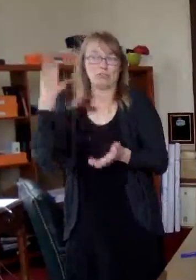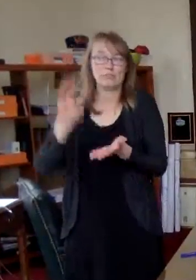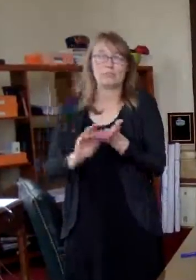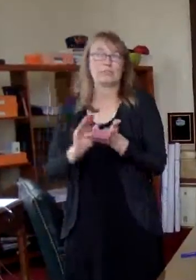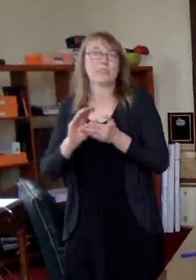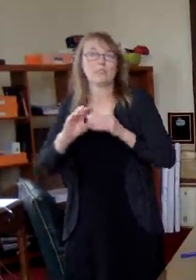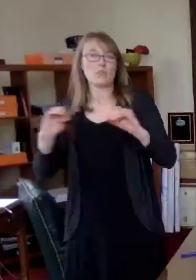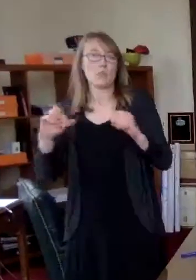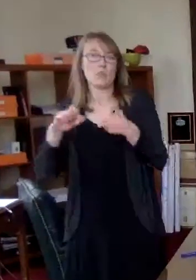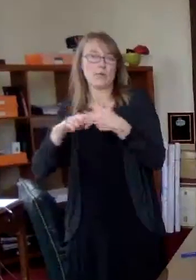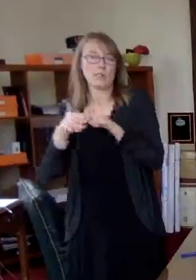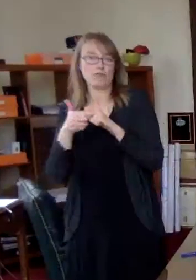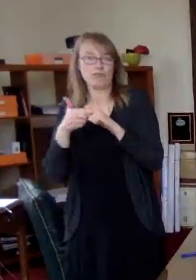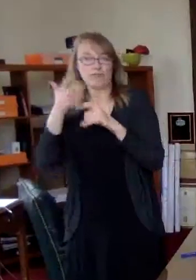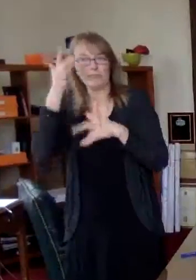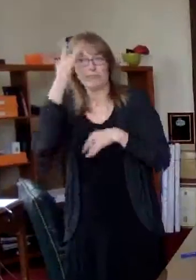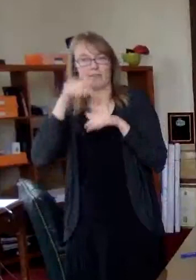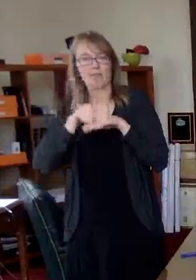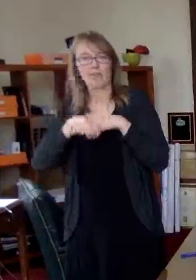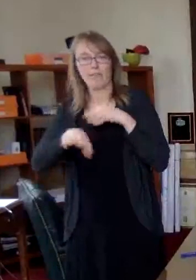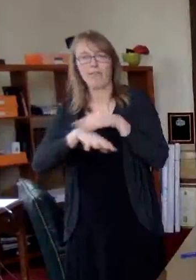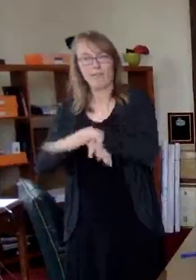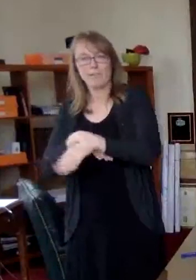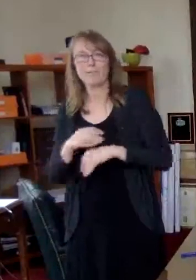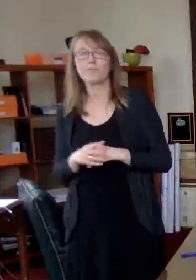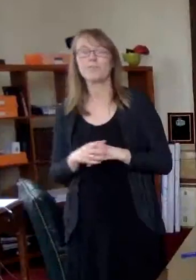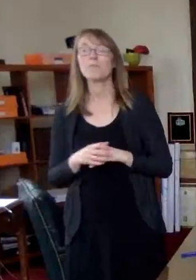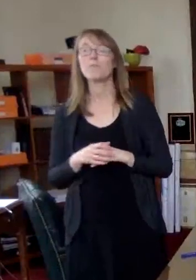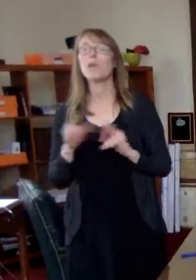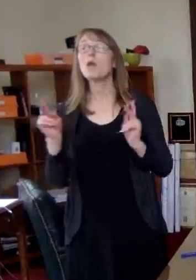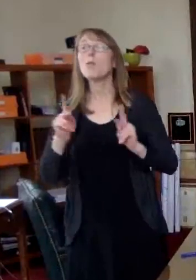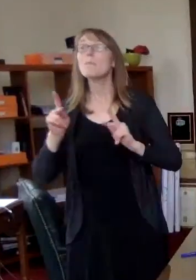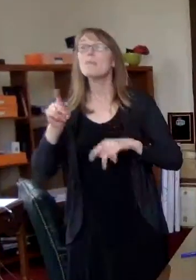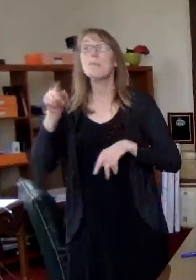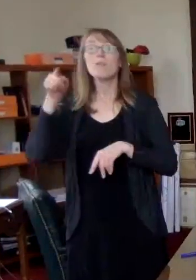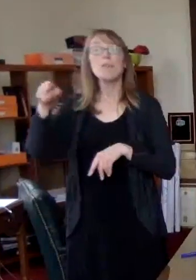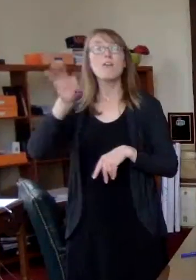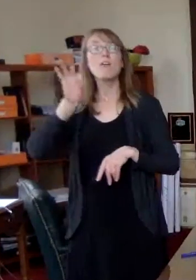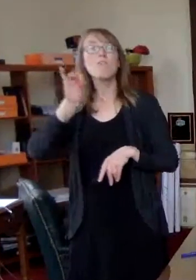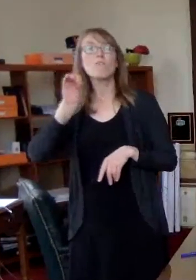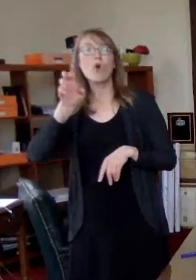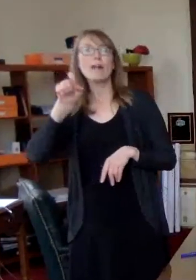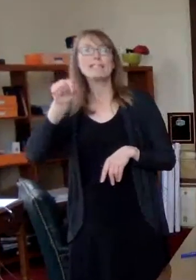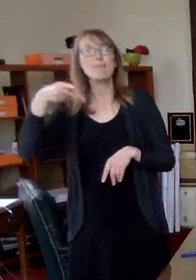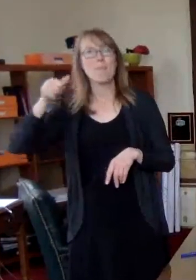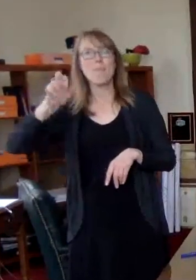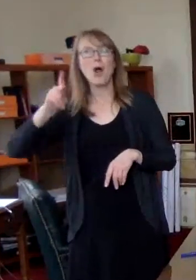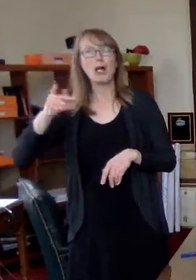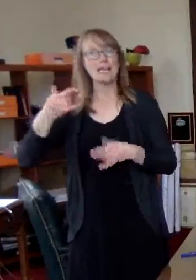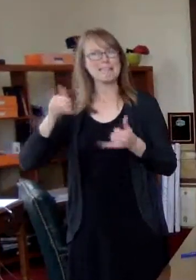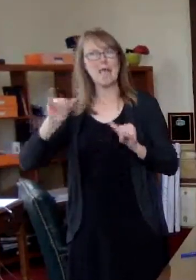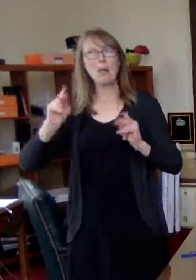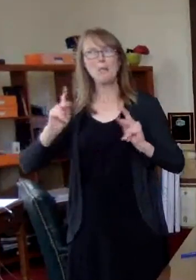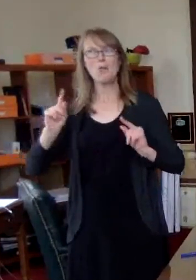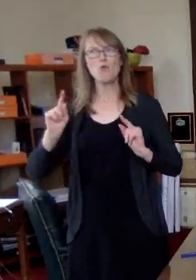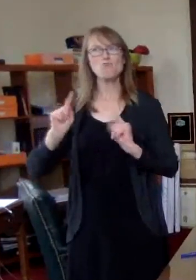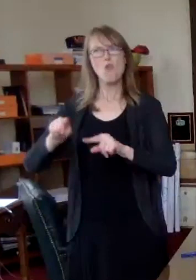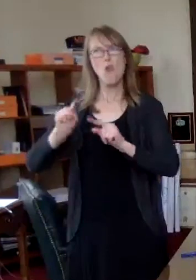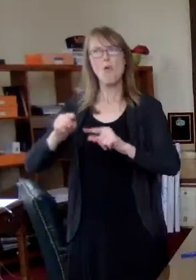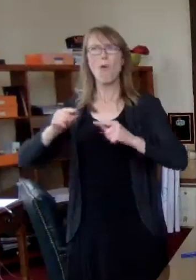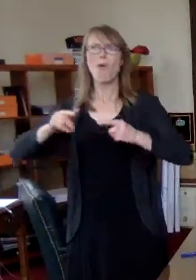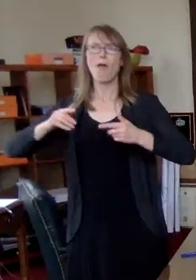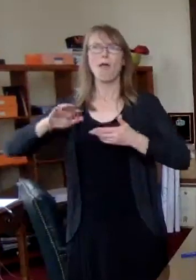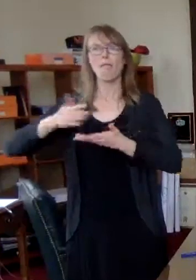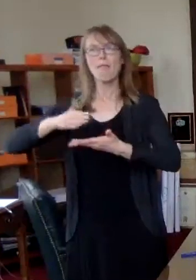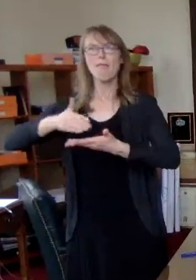Park are saying they're still seeing people playing tennis, playing basketball, they're barbecuing. Why can't we just close our parks and the other sort